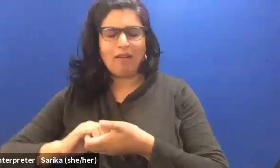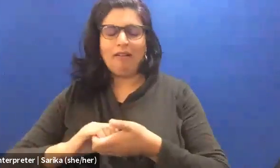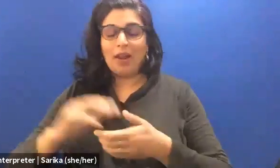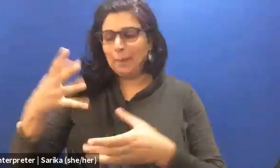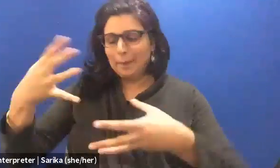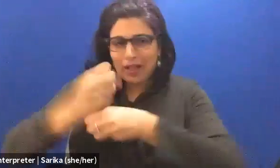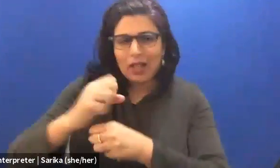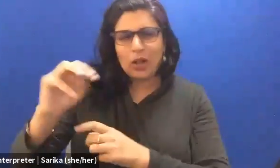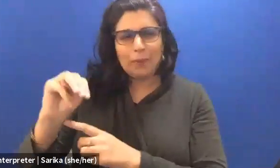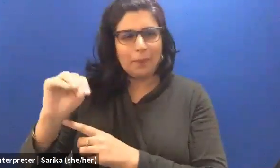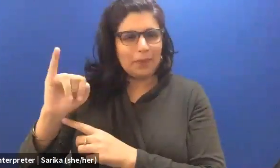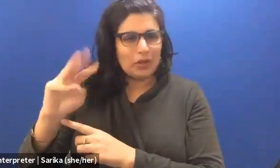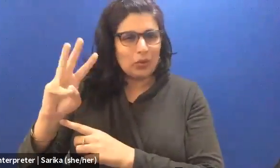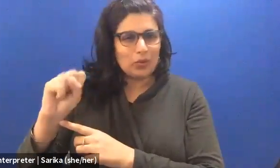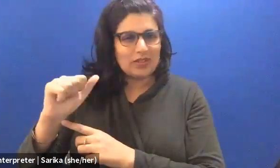everybody. Miigwech.